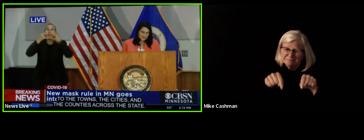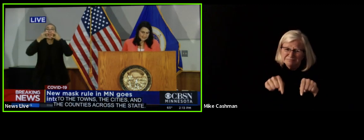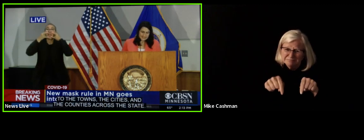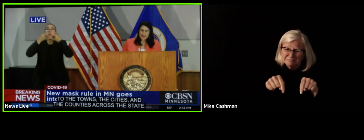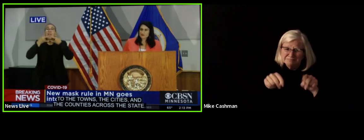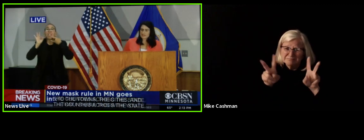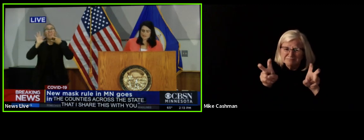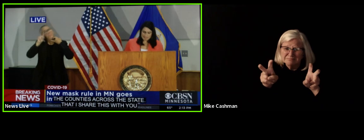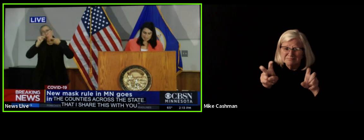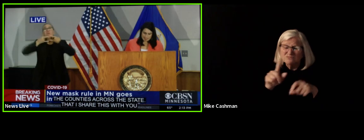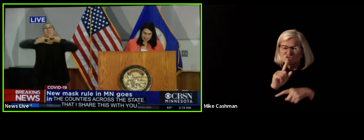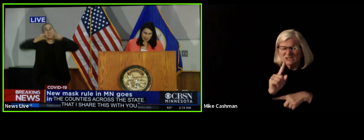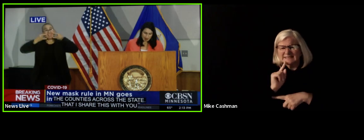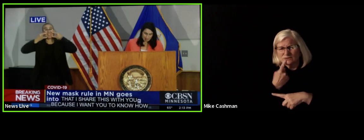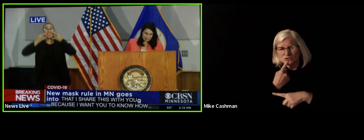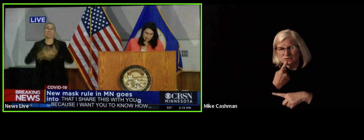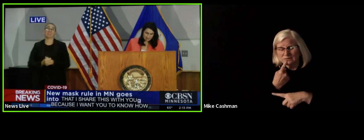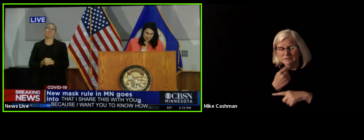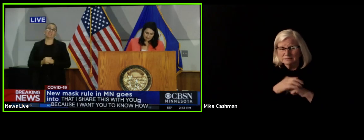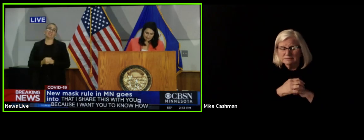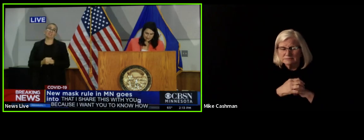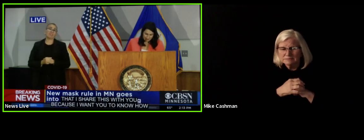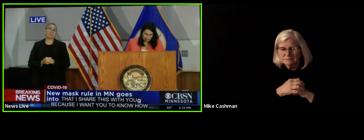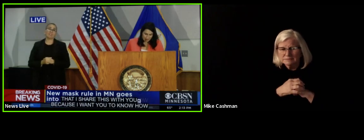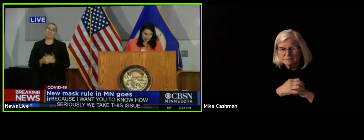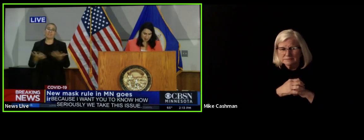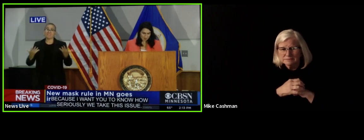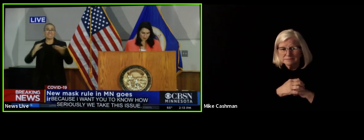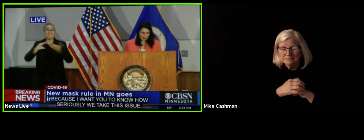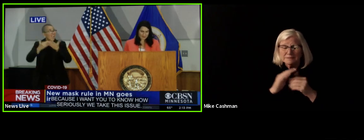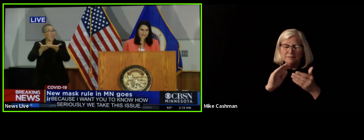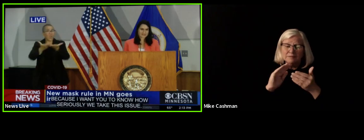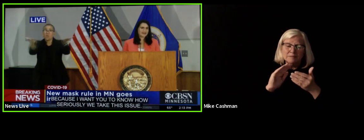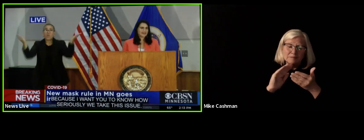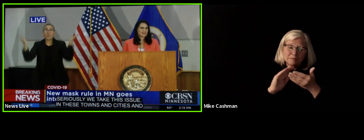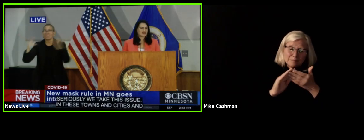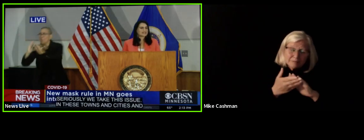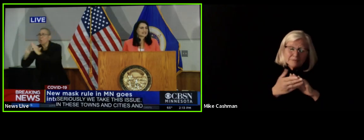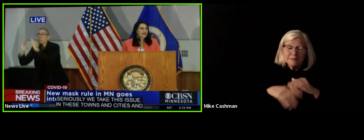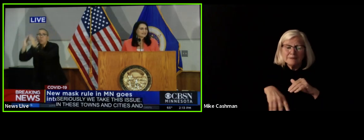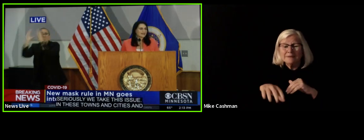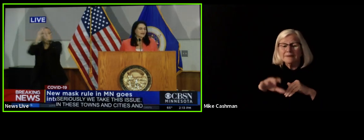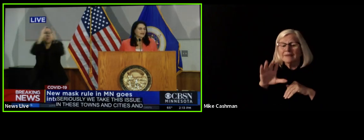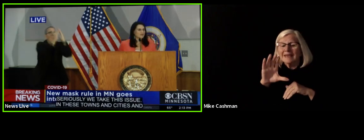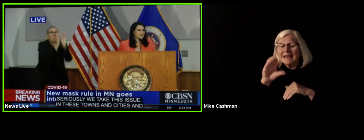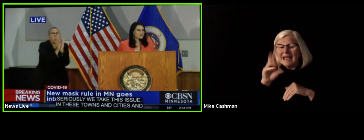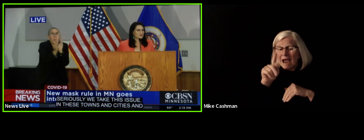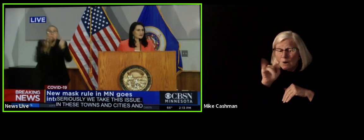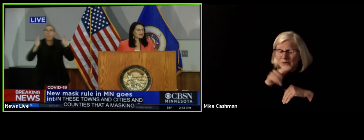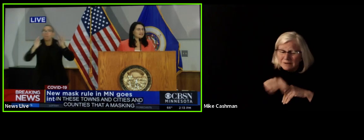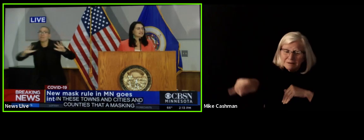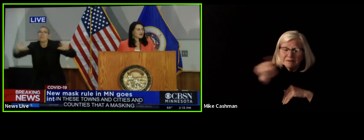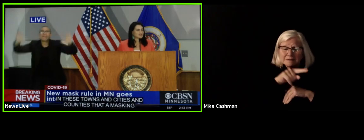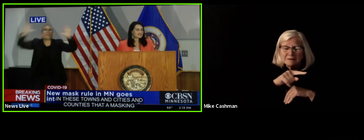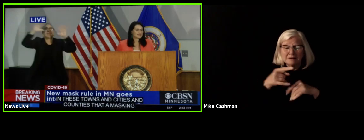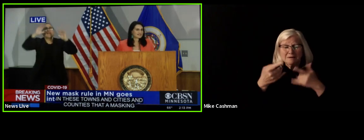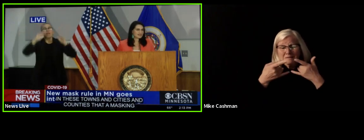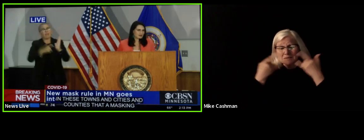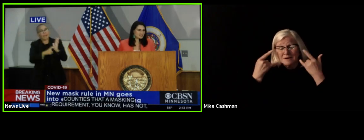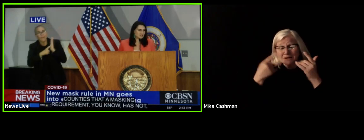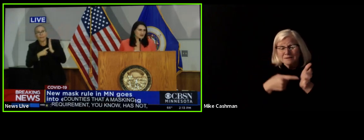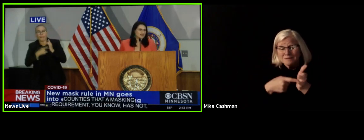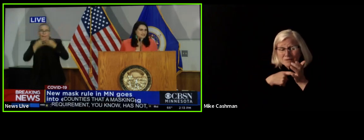In these towns and cities and counties that a masking requirement, has not, in these towns and cities